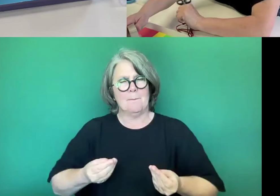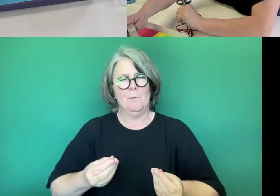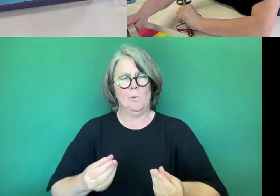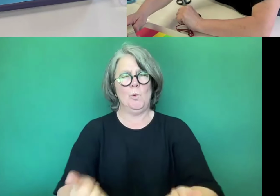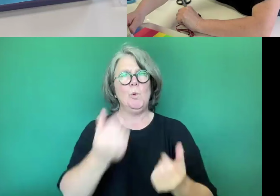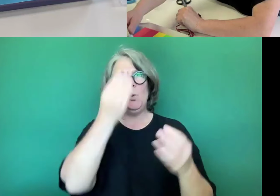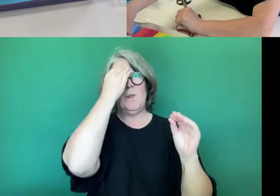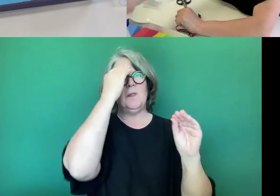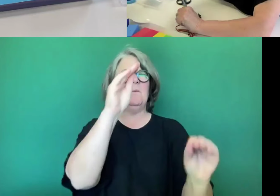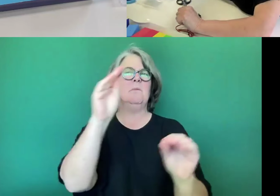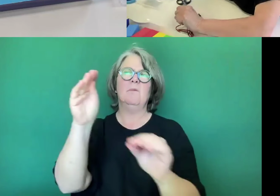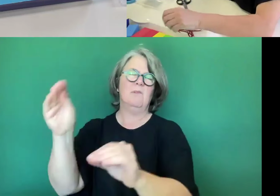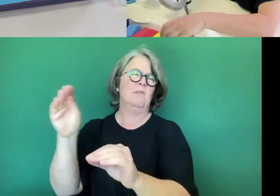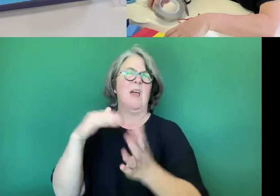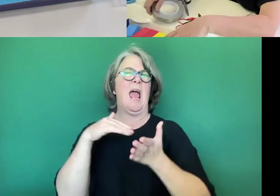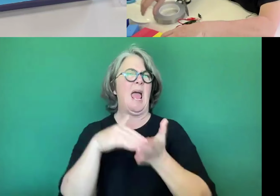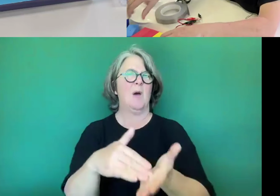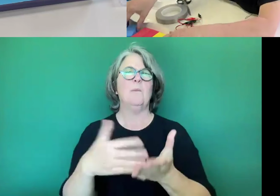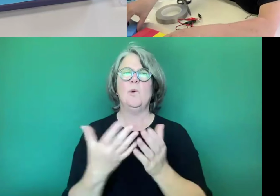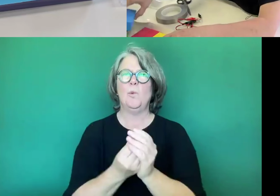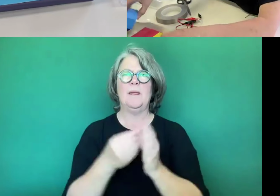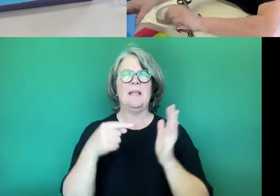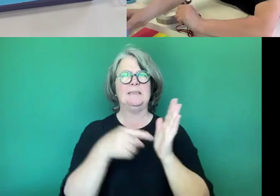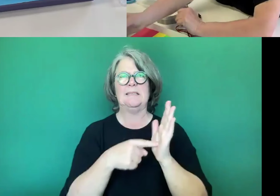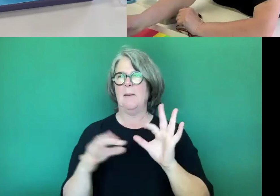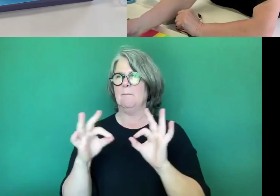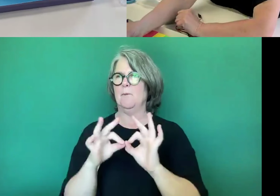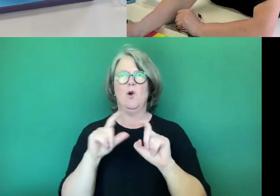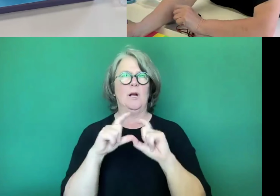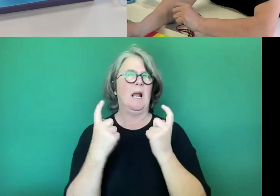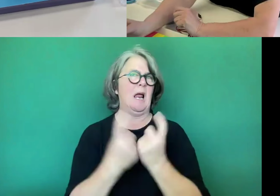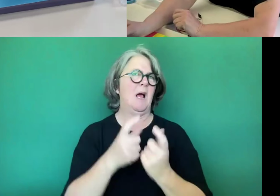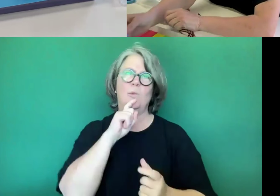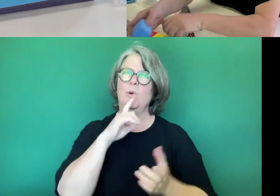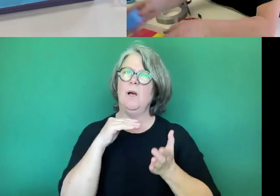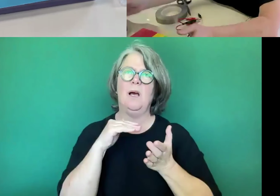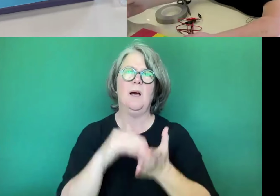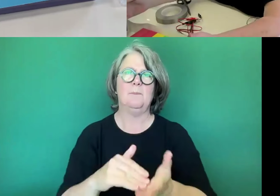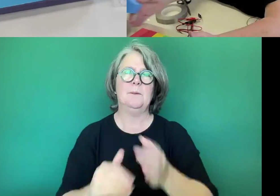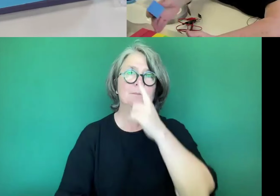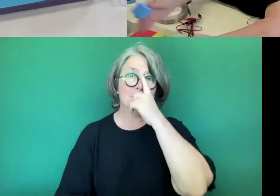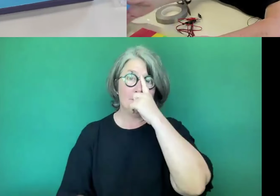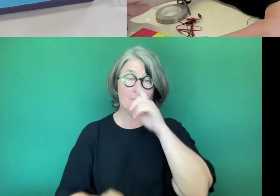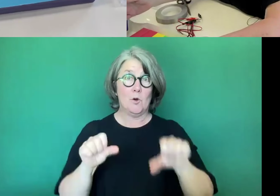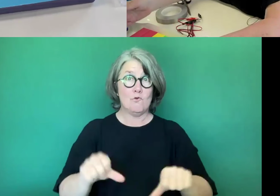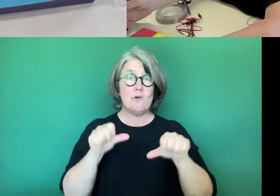of TapeBlocks better. This blue block, so we have 1 block in your